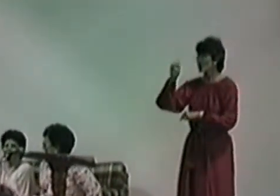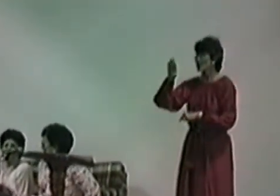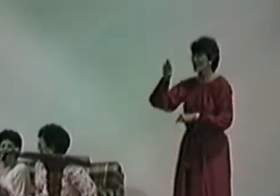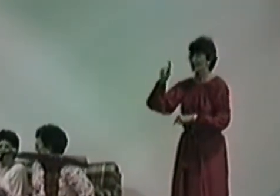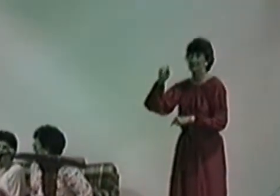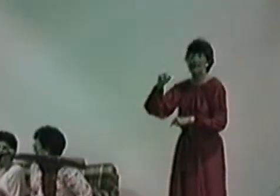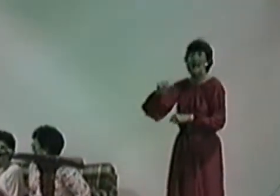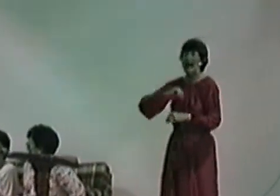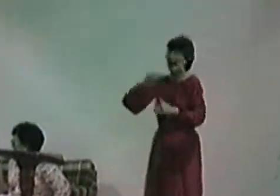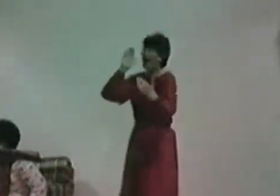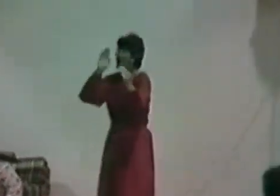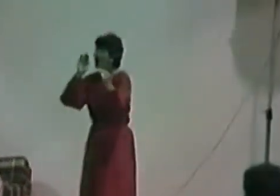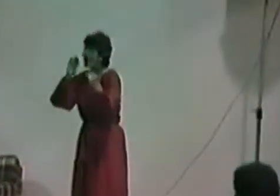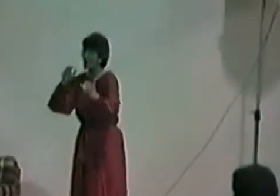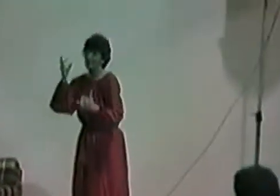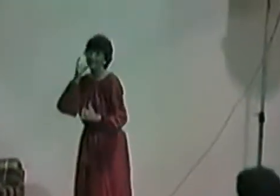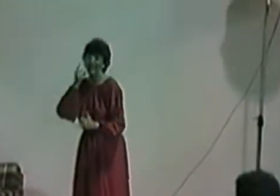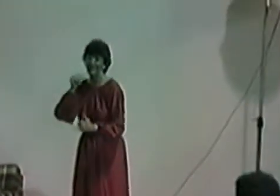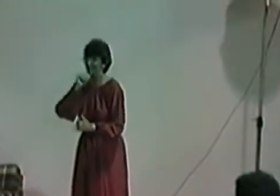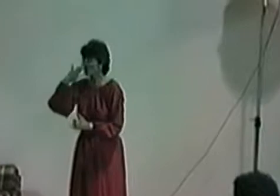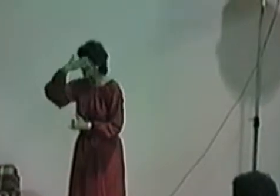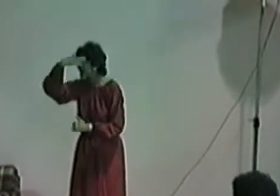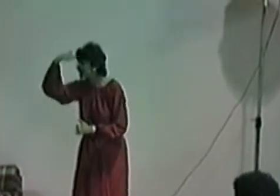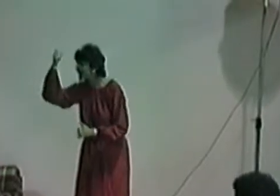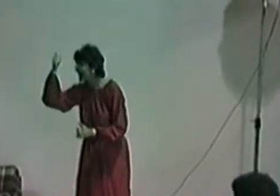and doesn't show up. That's a pirate.